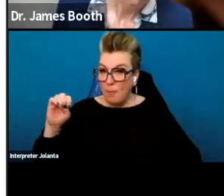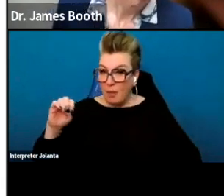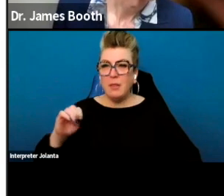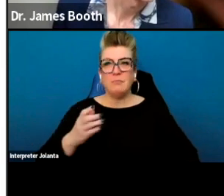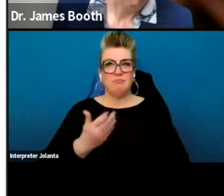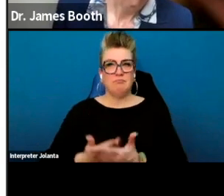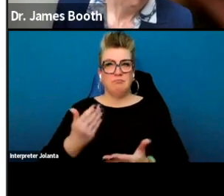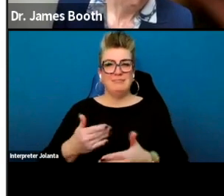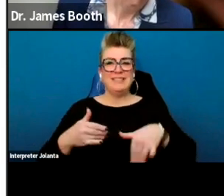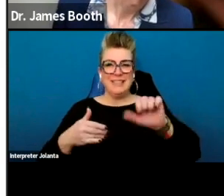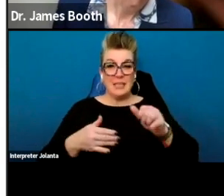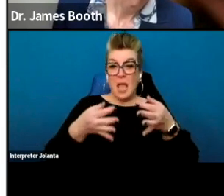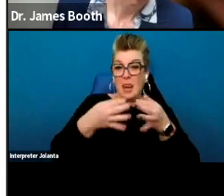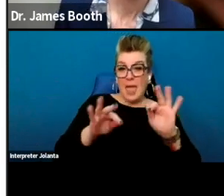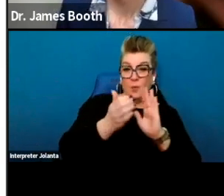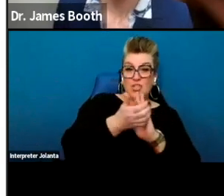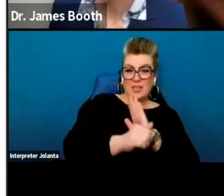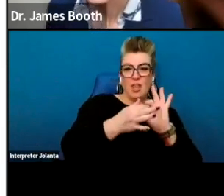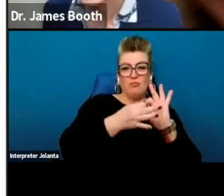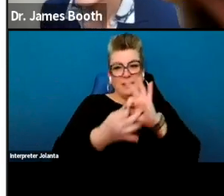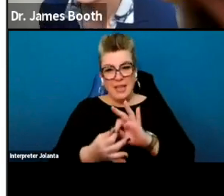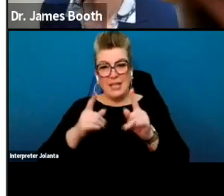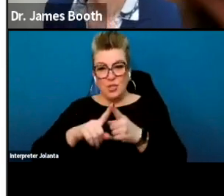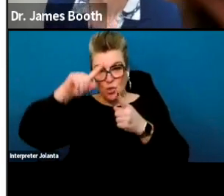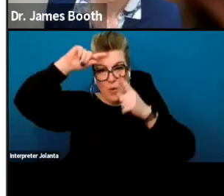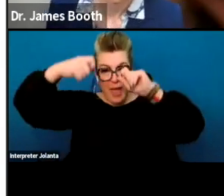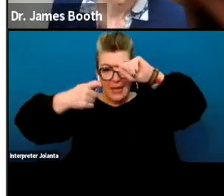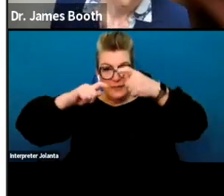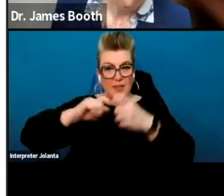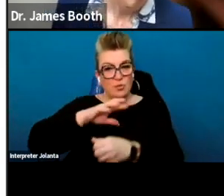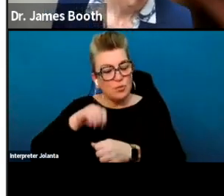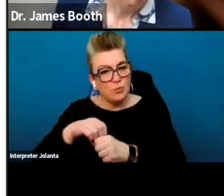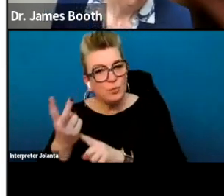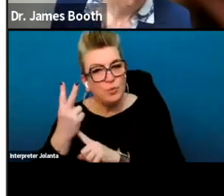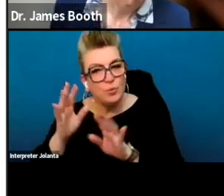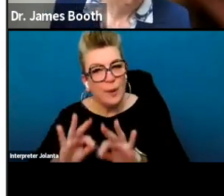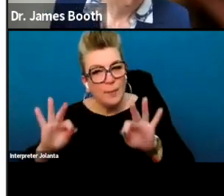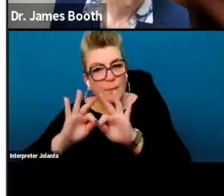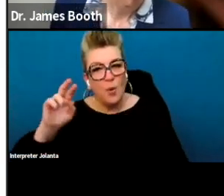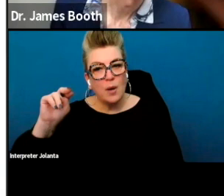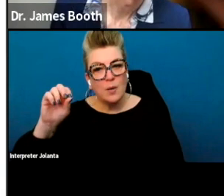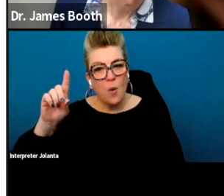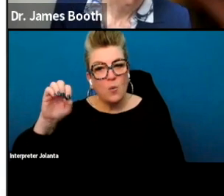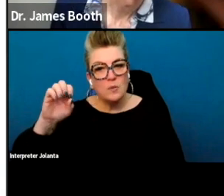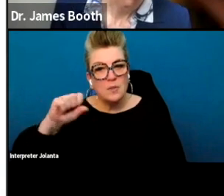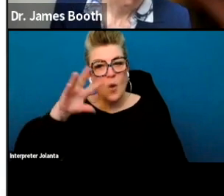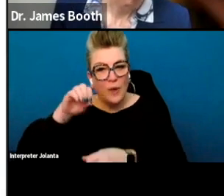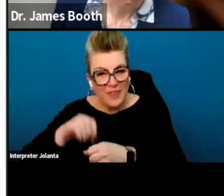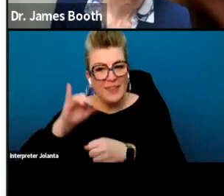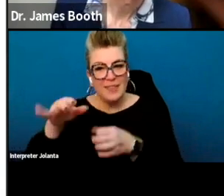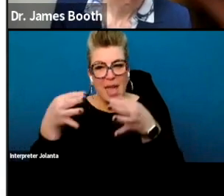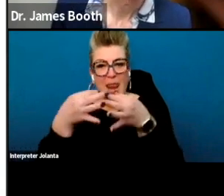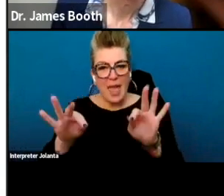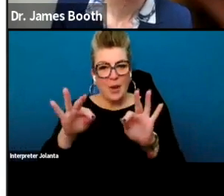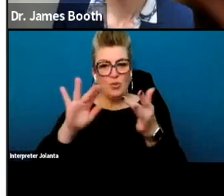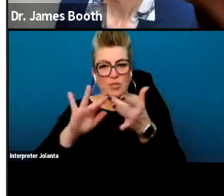was related to activation in, yeah, two important nodes of the language network. So inferior frontal and